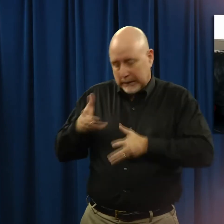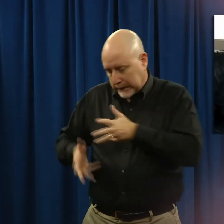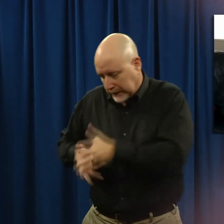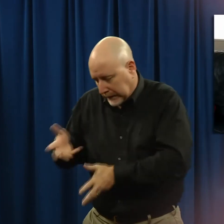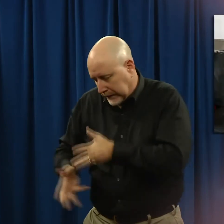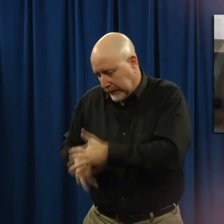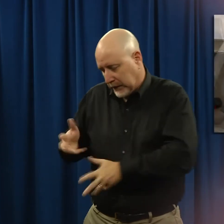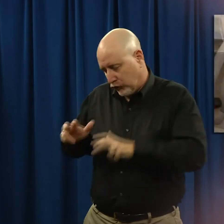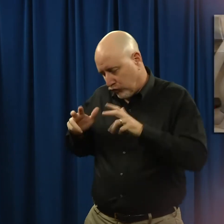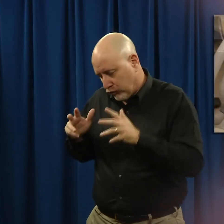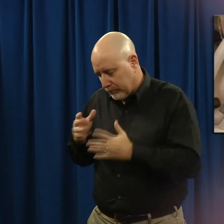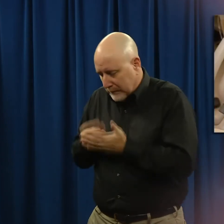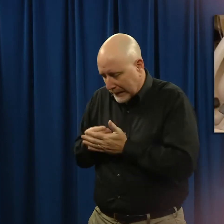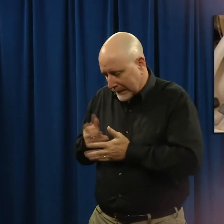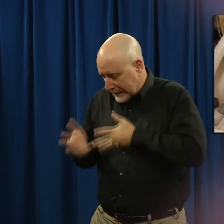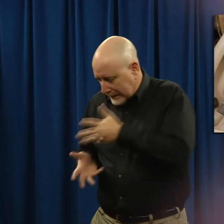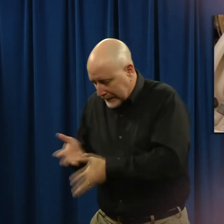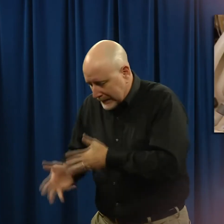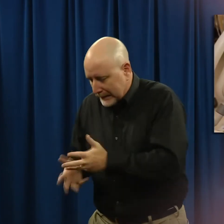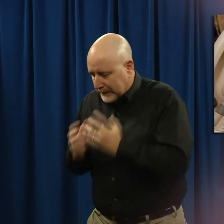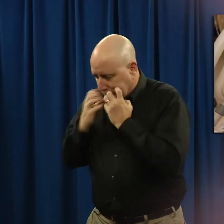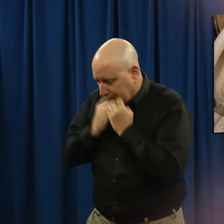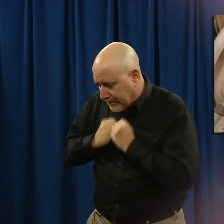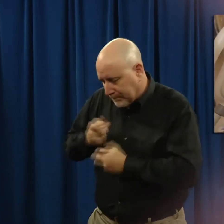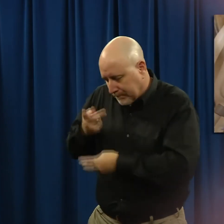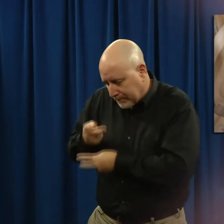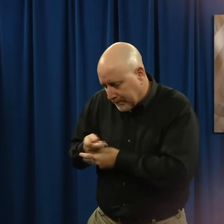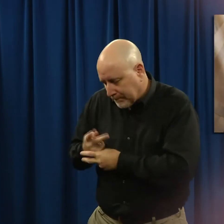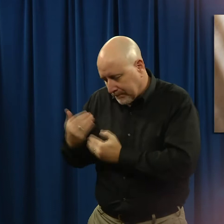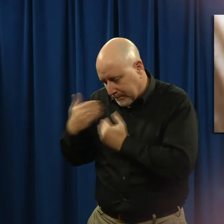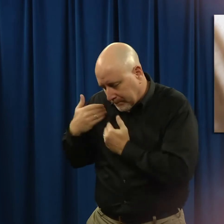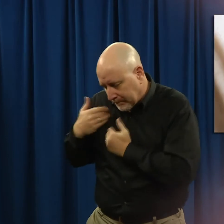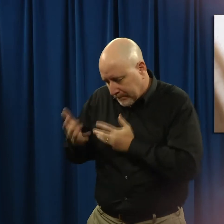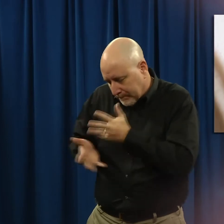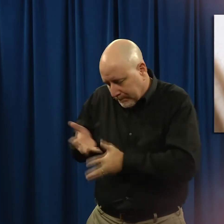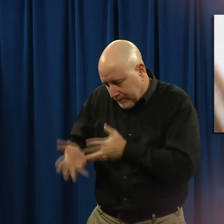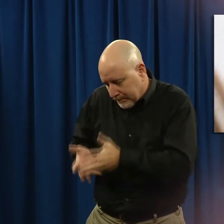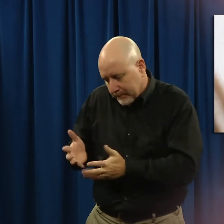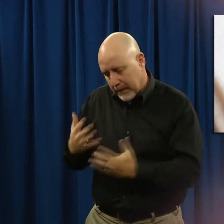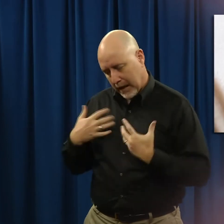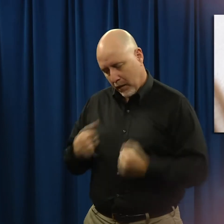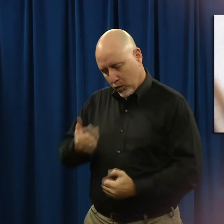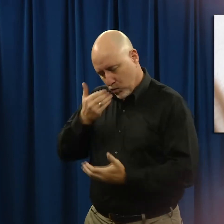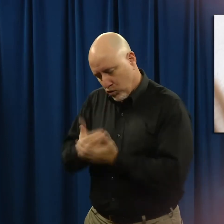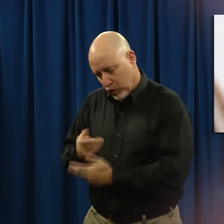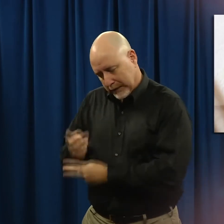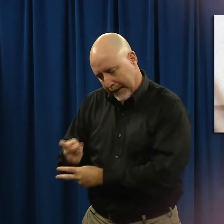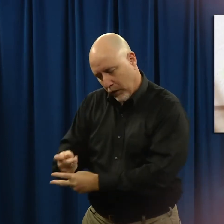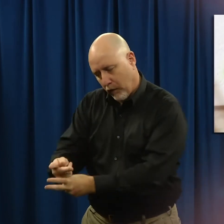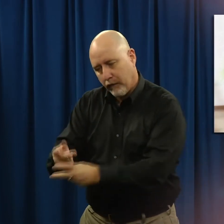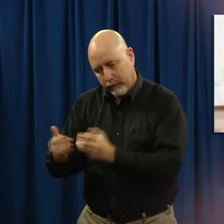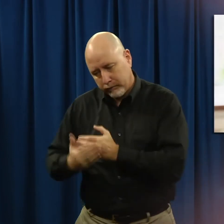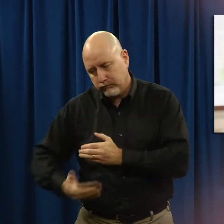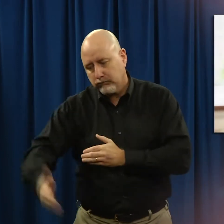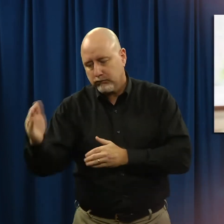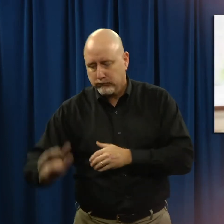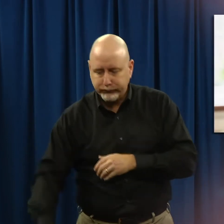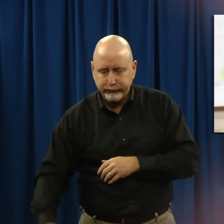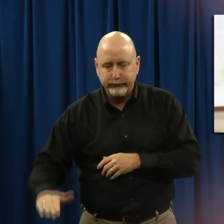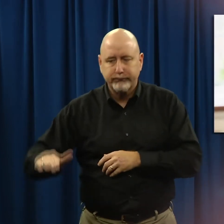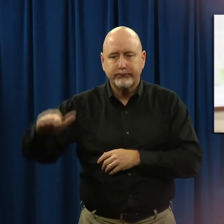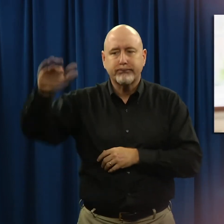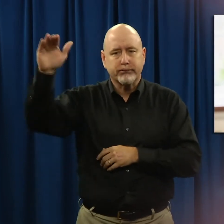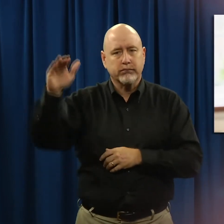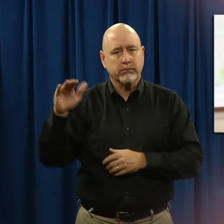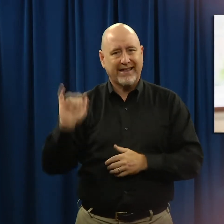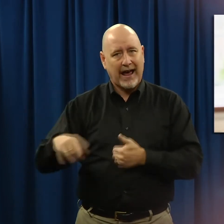your child's life. It means that you'll be responsible for the welfare of your child and for taking care of that child's